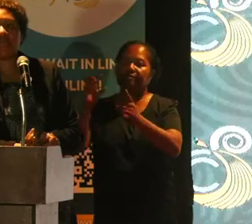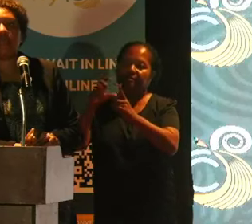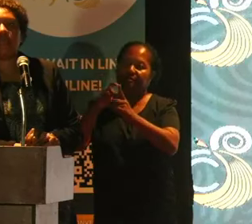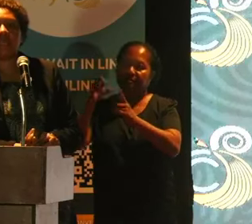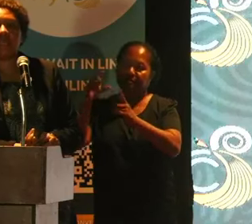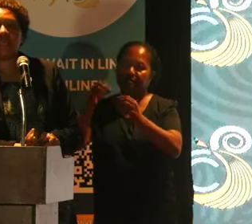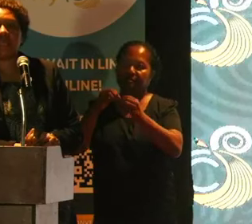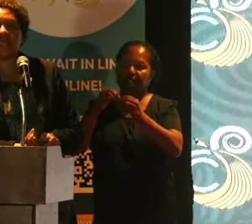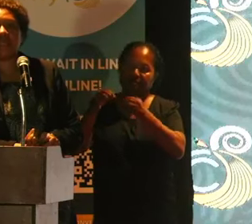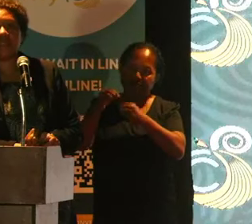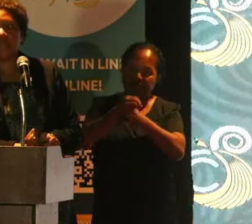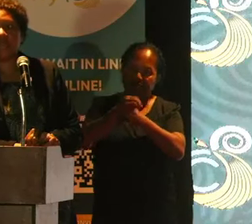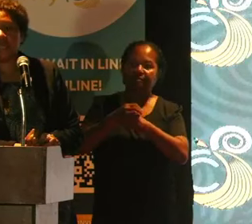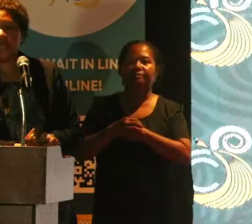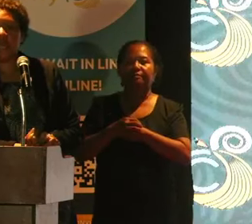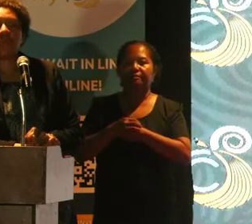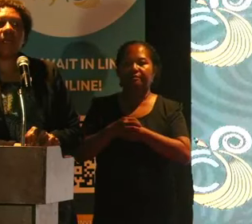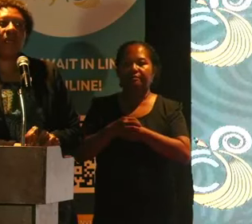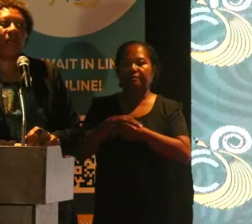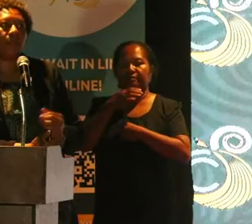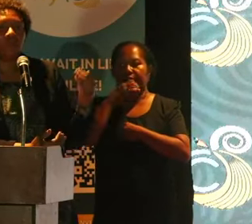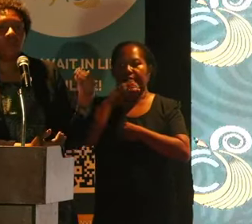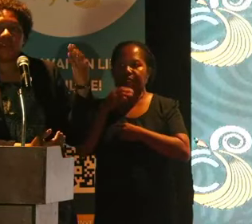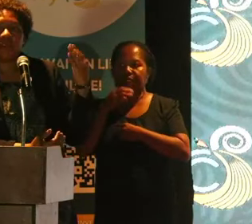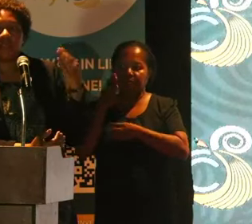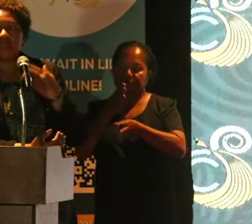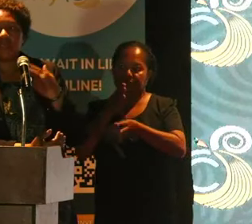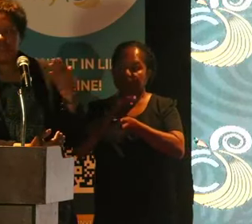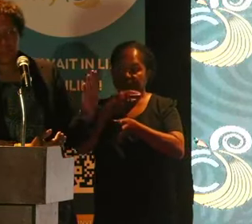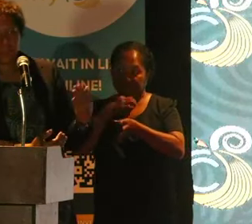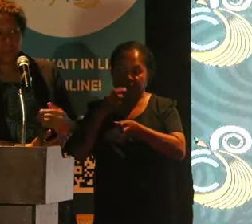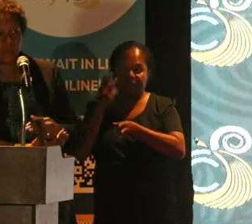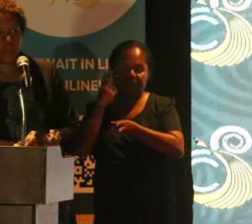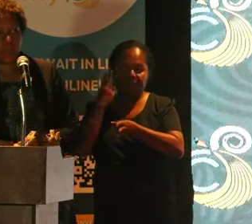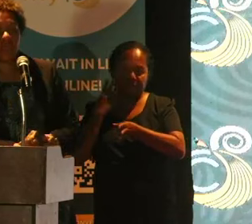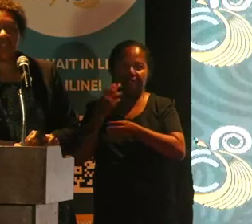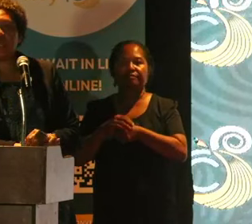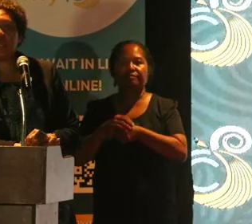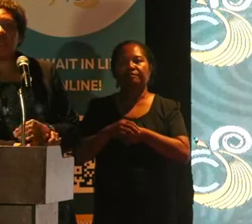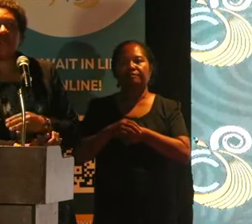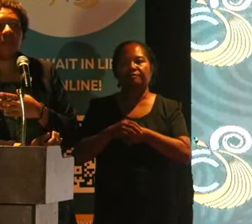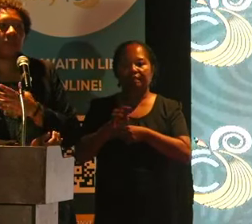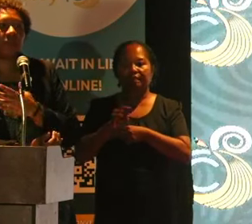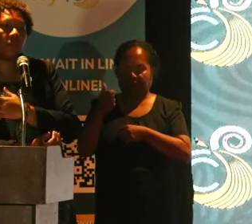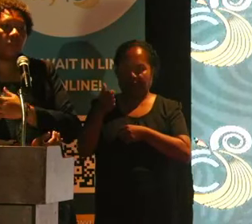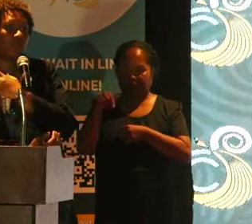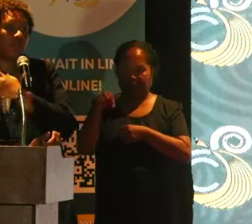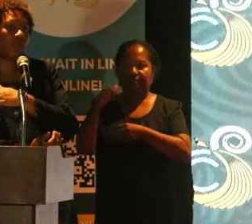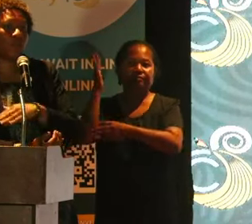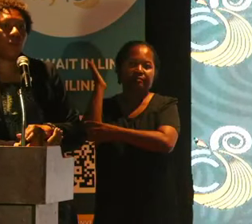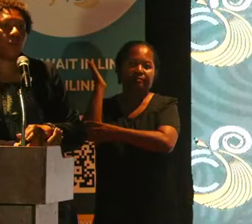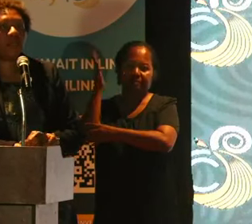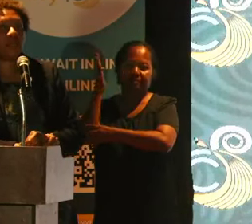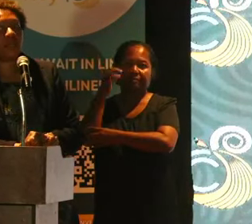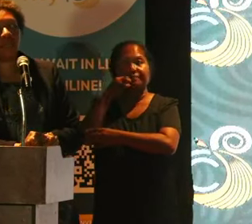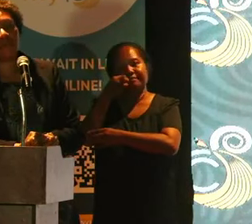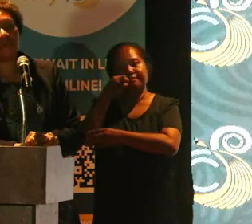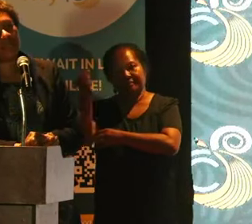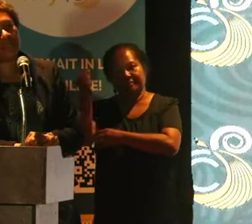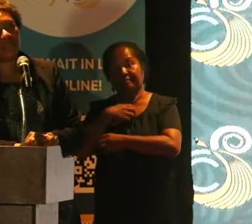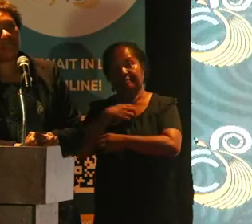compliance, but there's staff there that can help you. After the presentation, if you want further information, please talk to Gwen